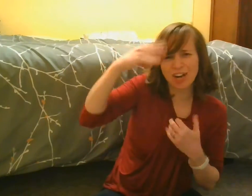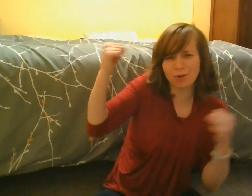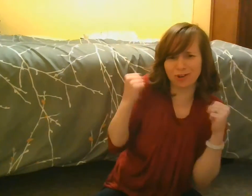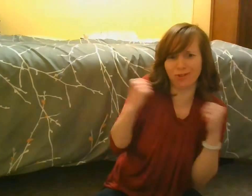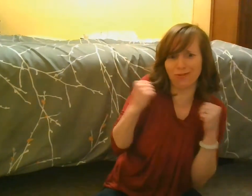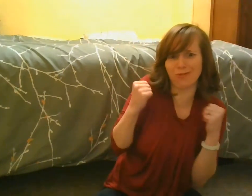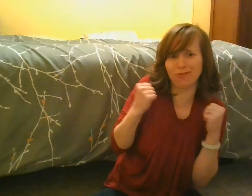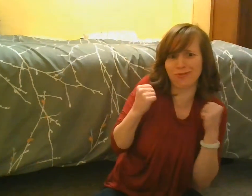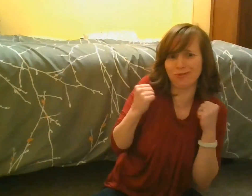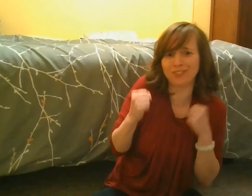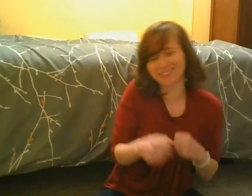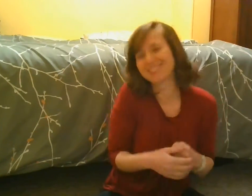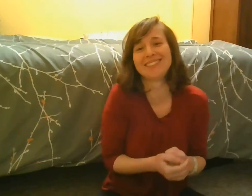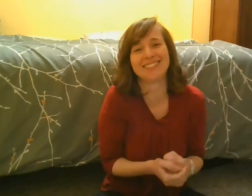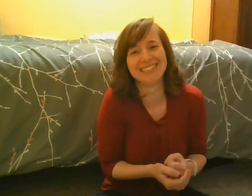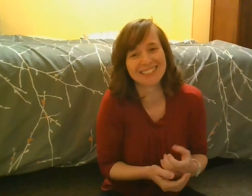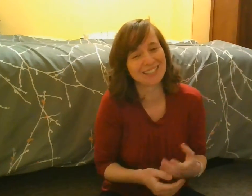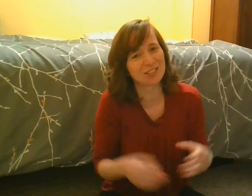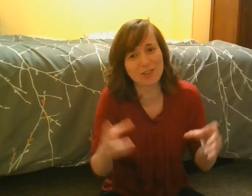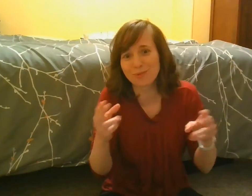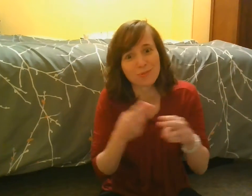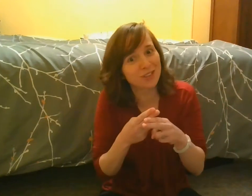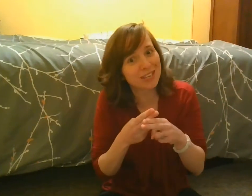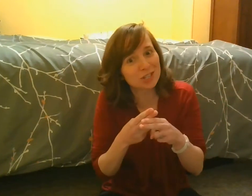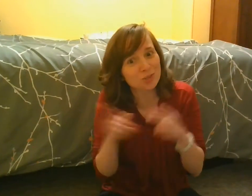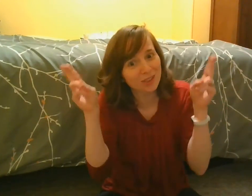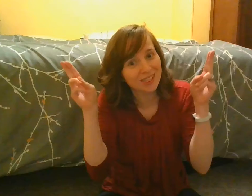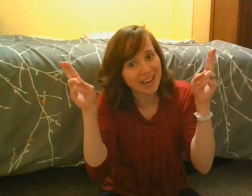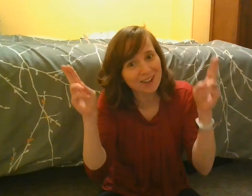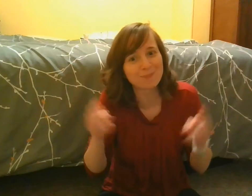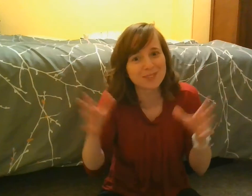shower cold. So you would really shorten that up. You